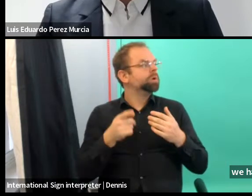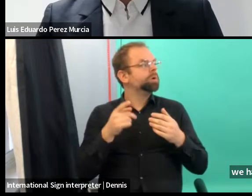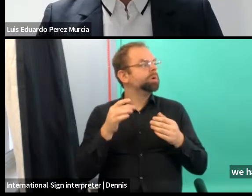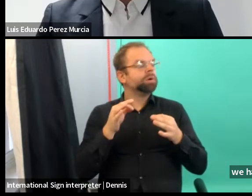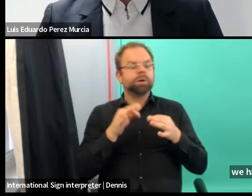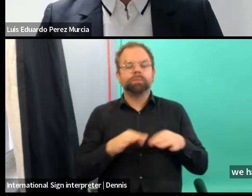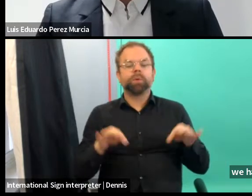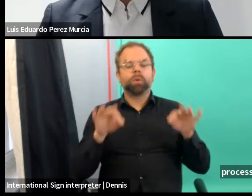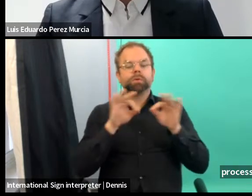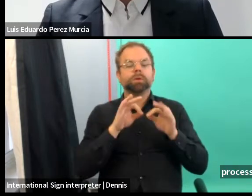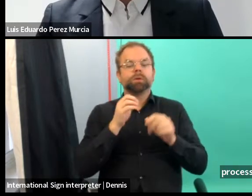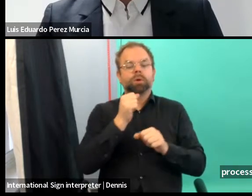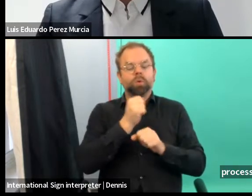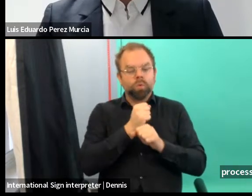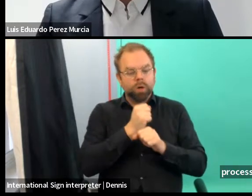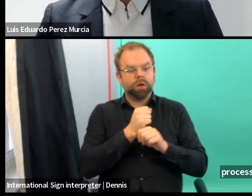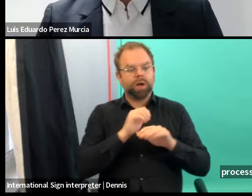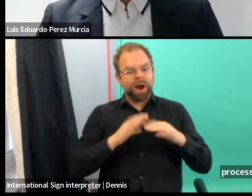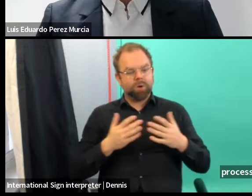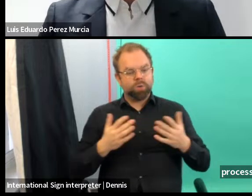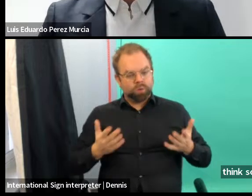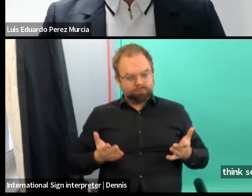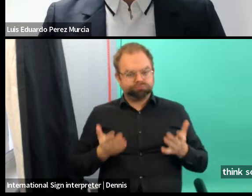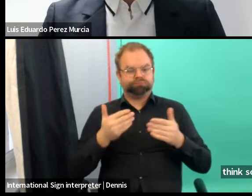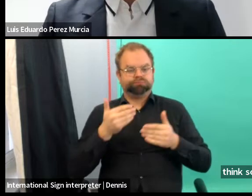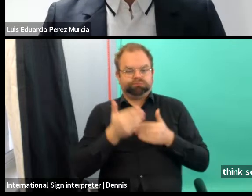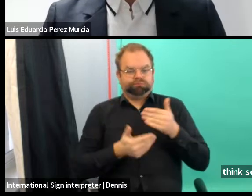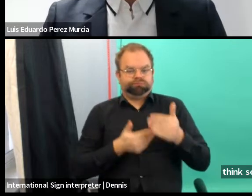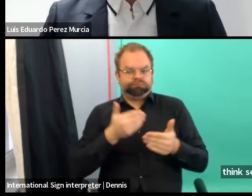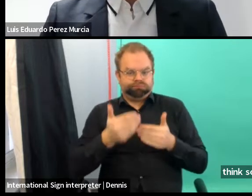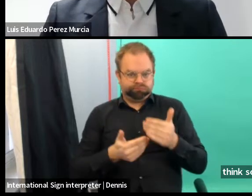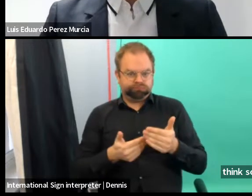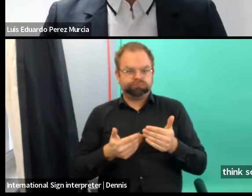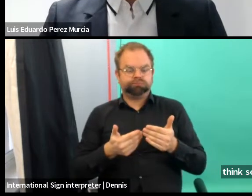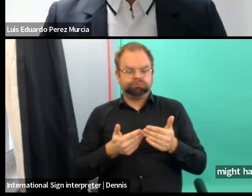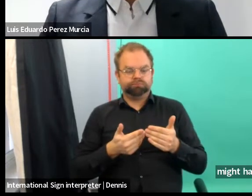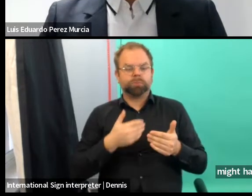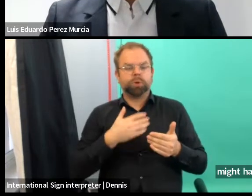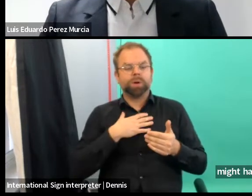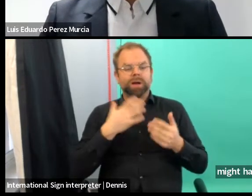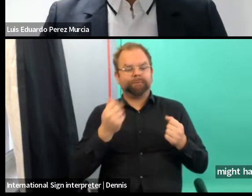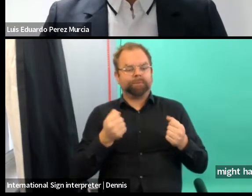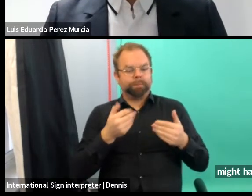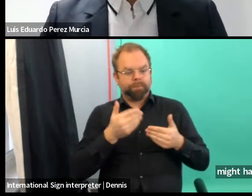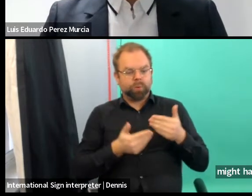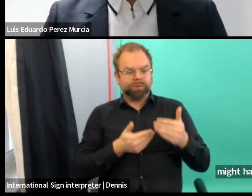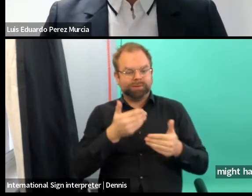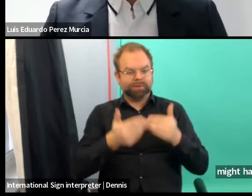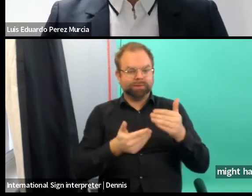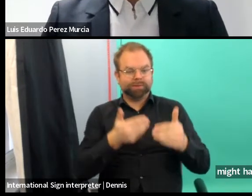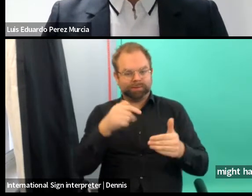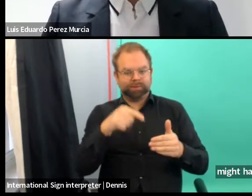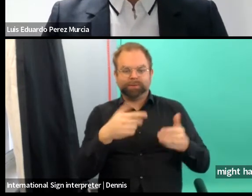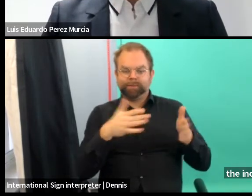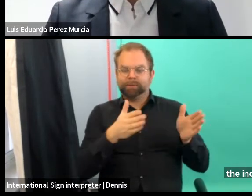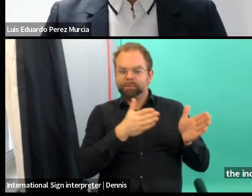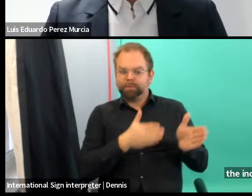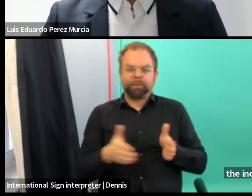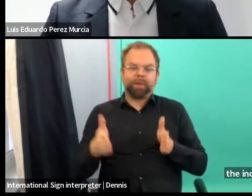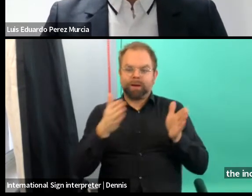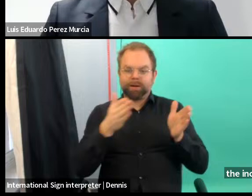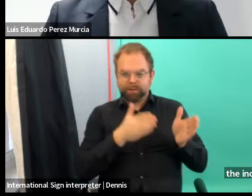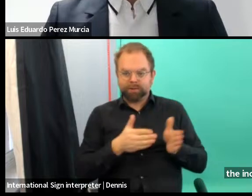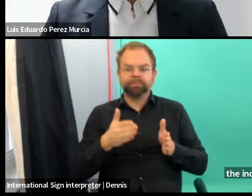you in this call might have been engaging with the Inclusive Education and Early Childhood Community of Practice, which